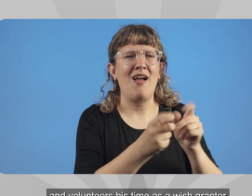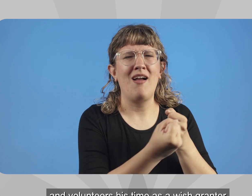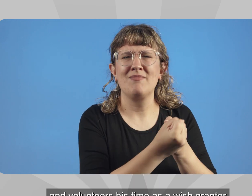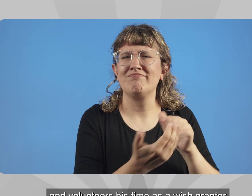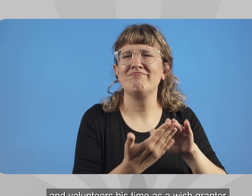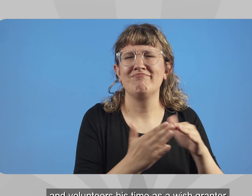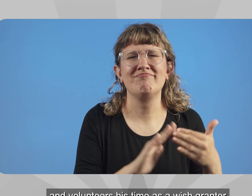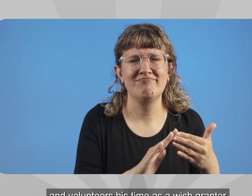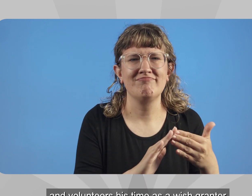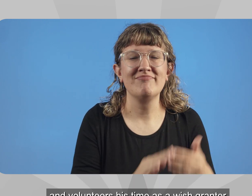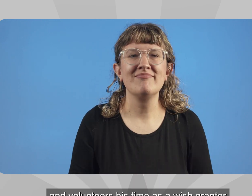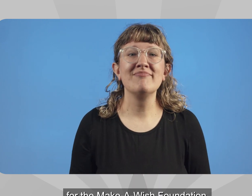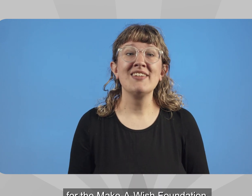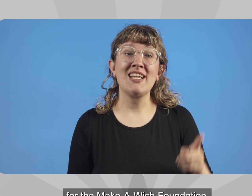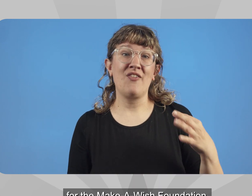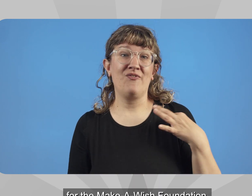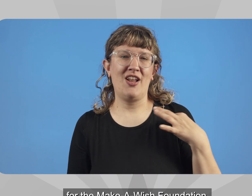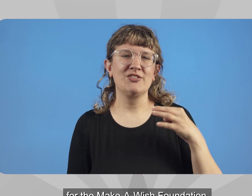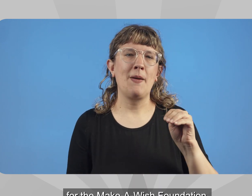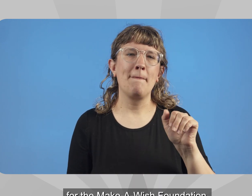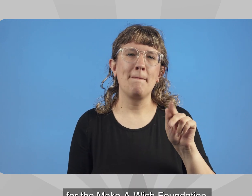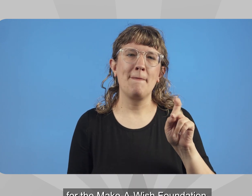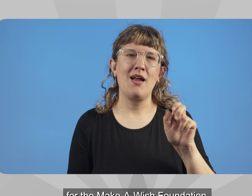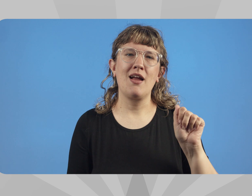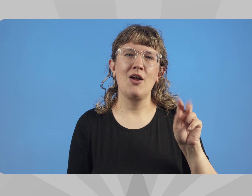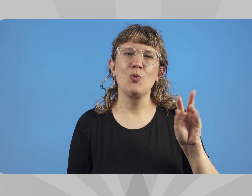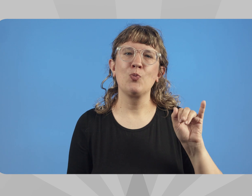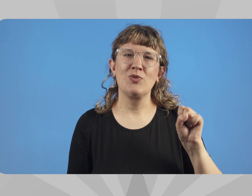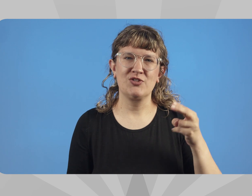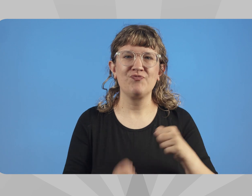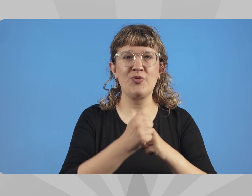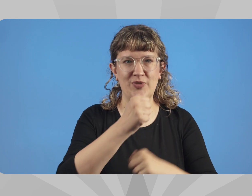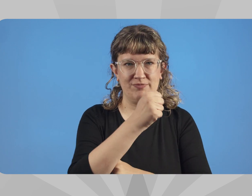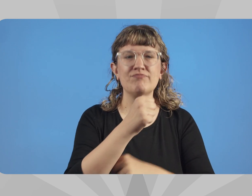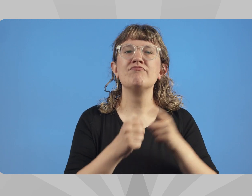his time as a wish granter for the Make-A-Wish Foundation.